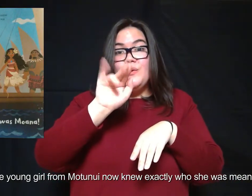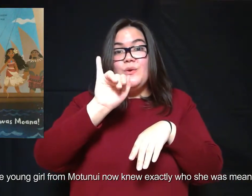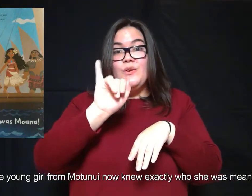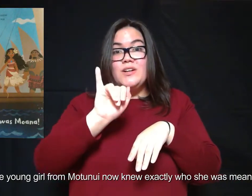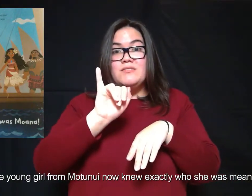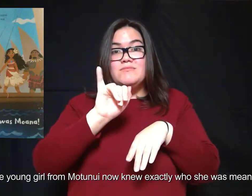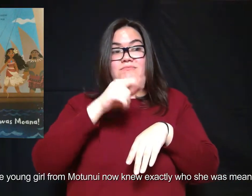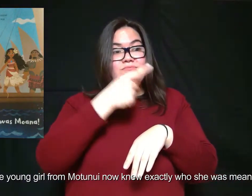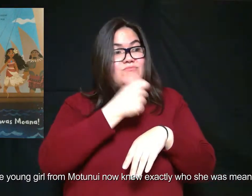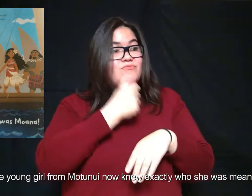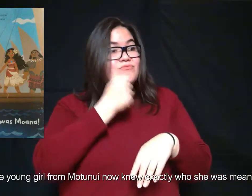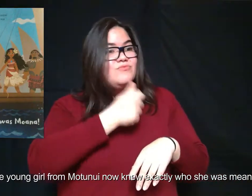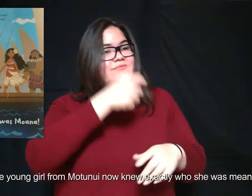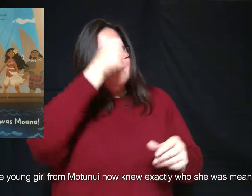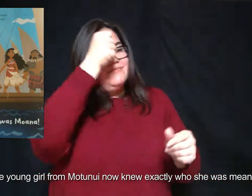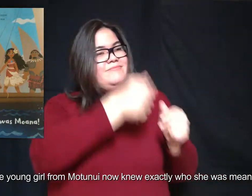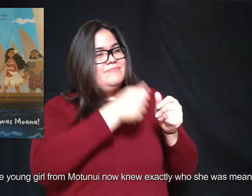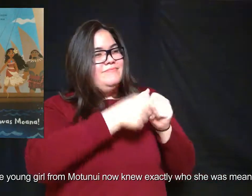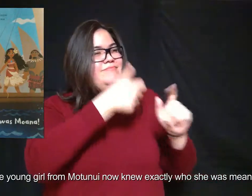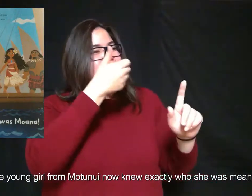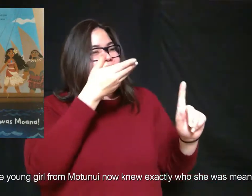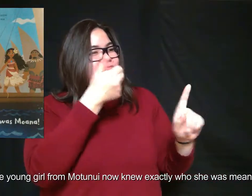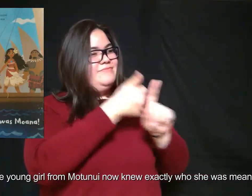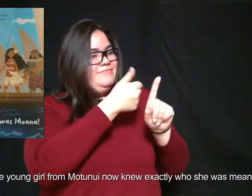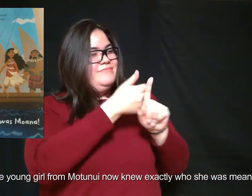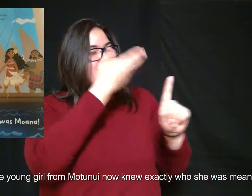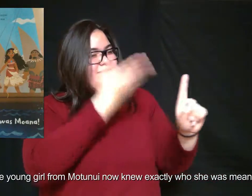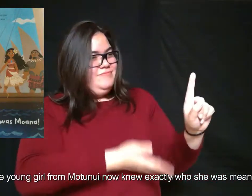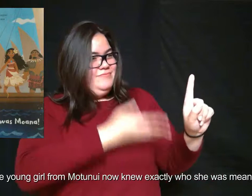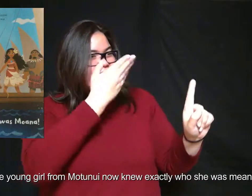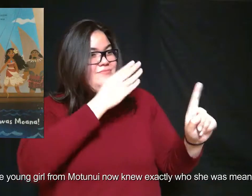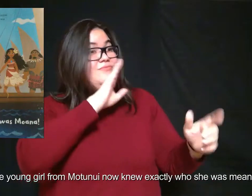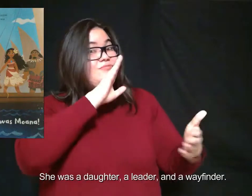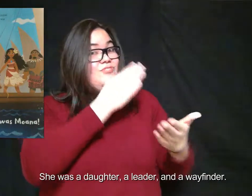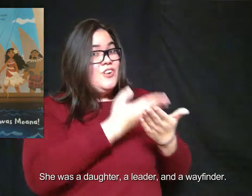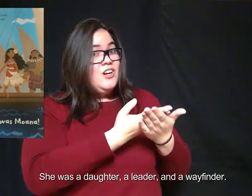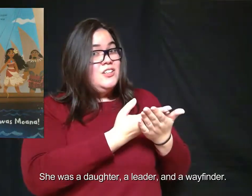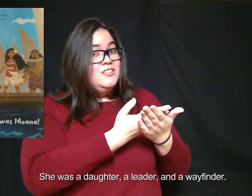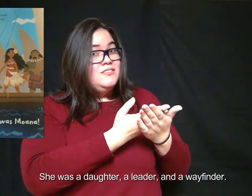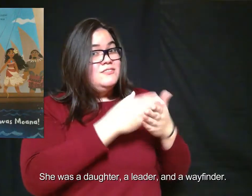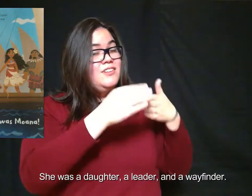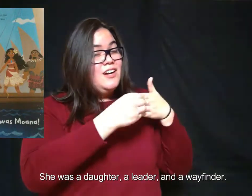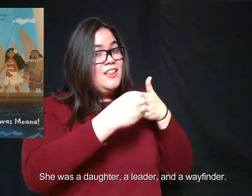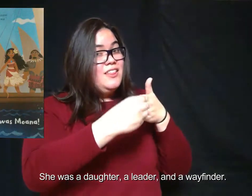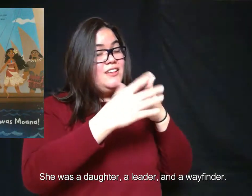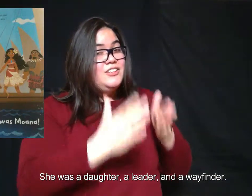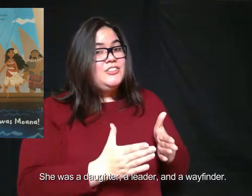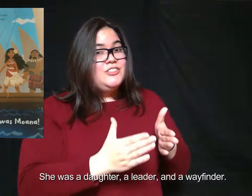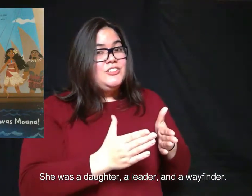She was a daughter, a leader, and a wayfinder. She was Moana.